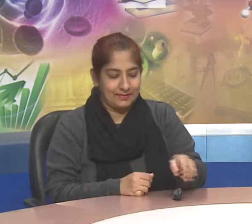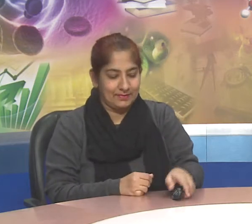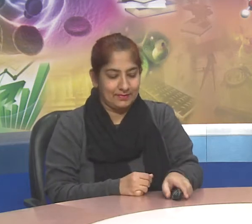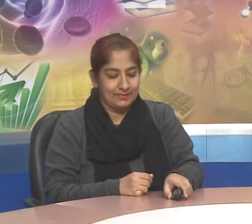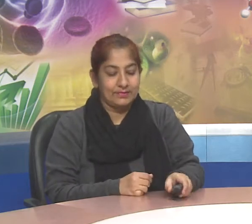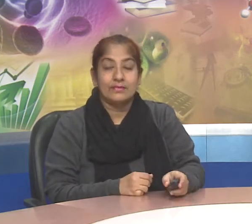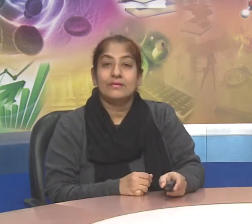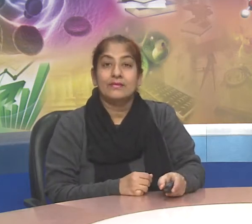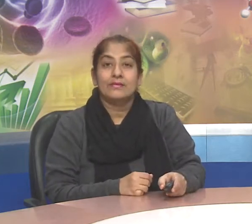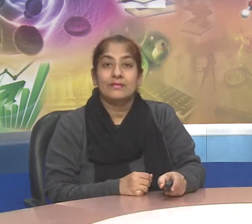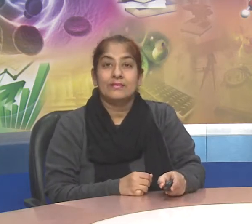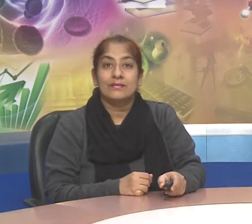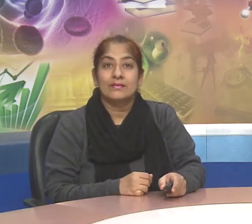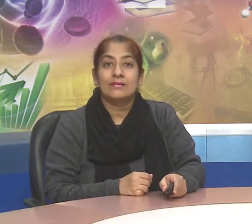The Delhi people are local.